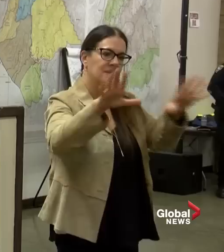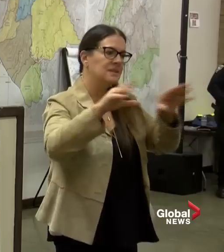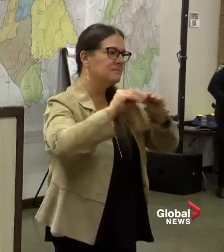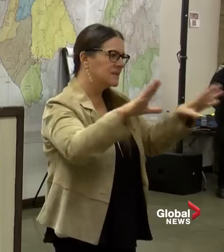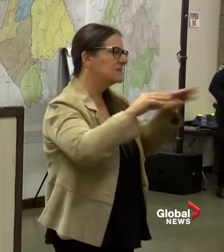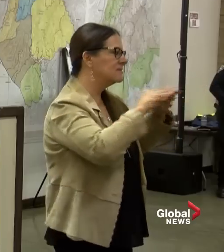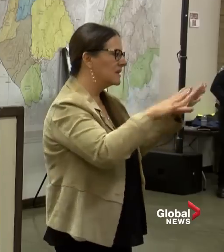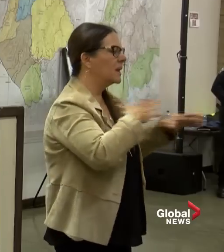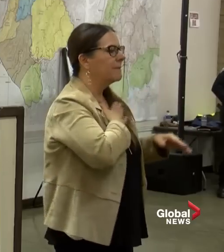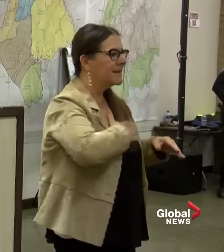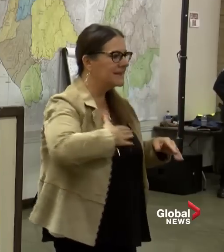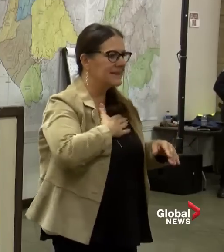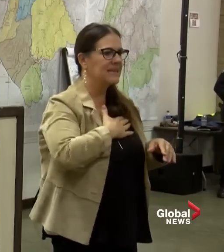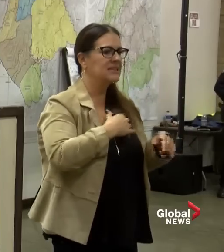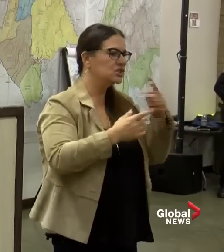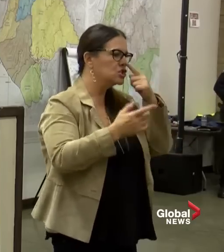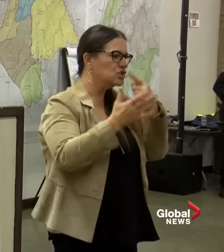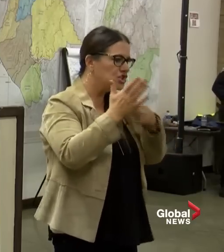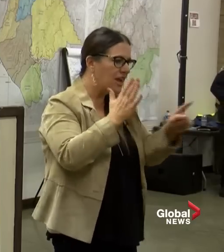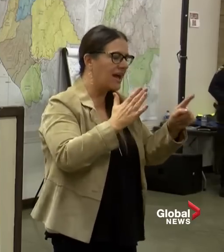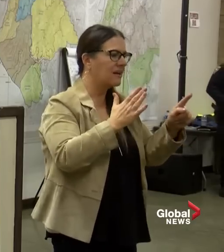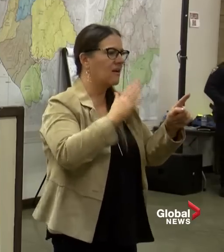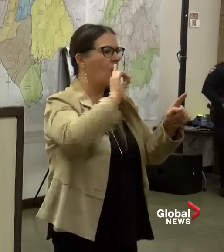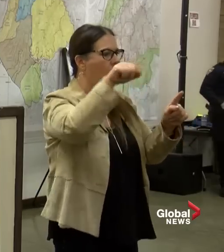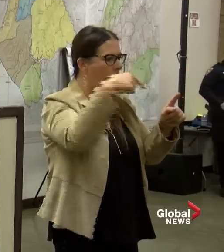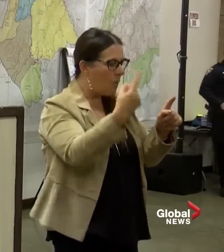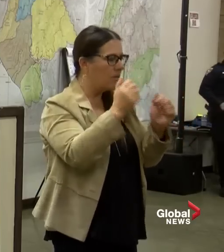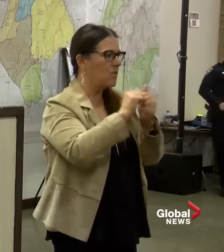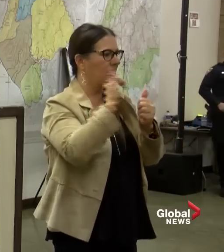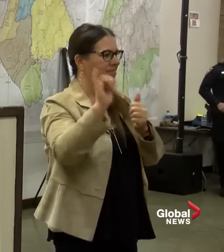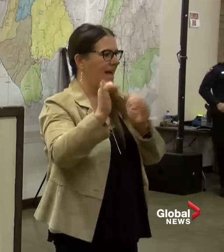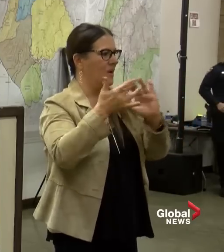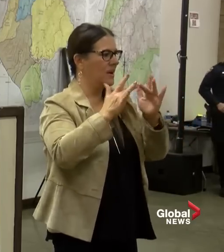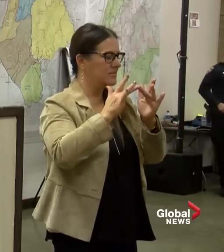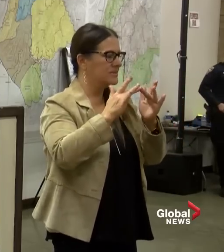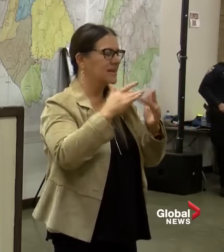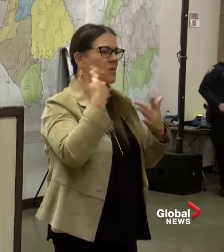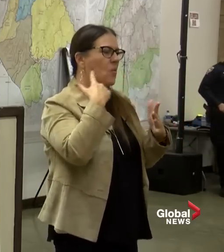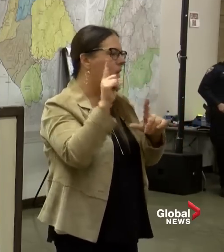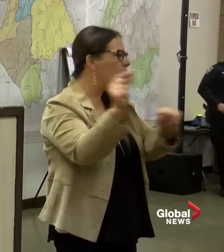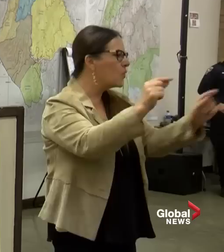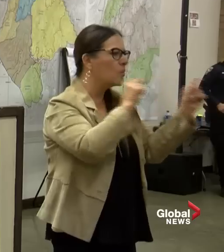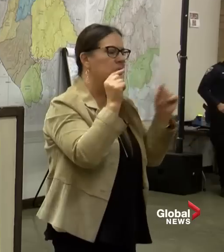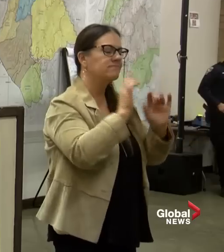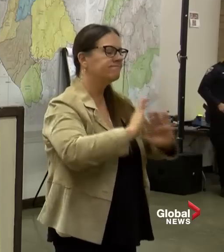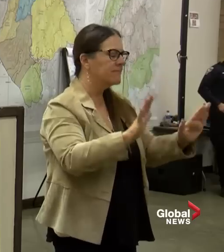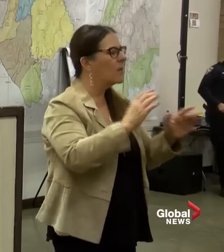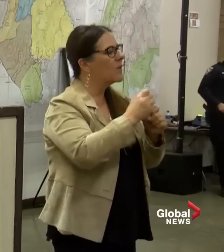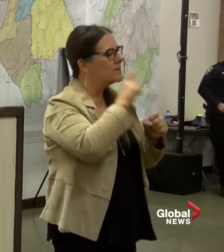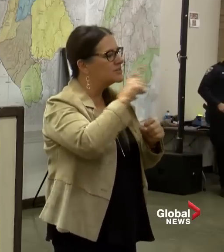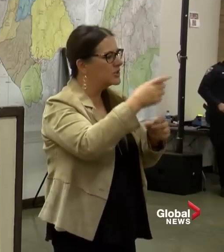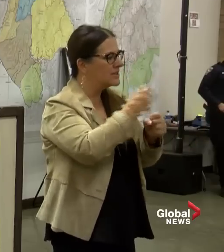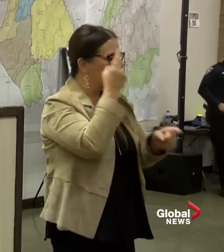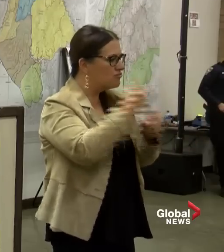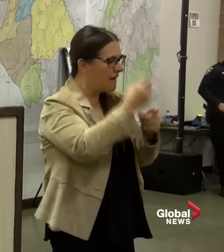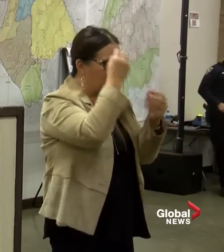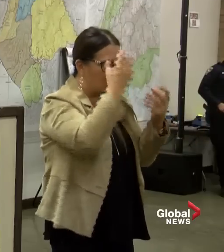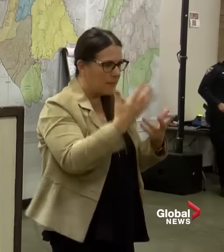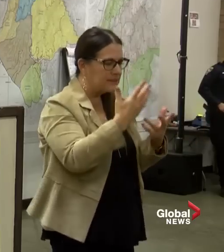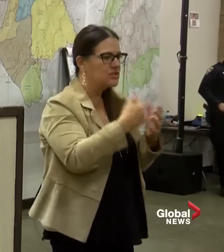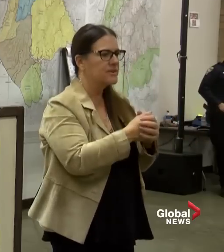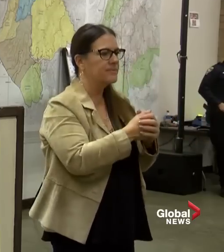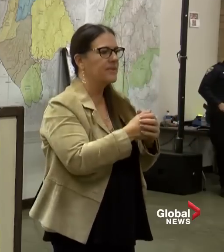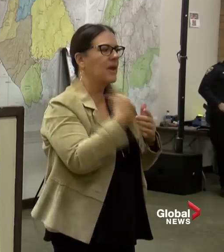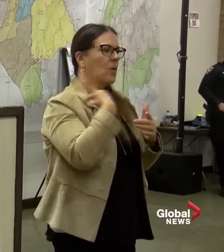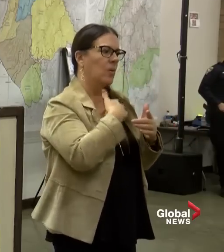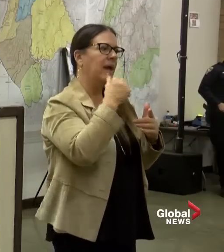these sources only, because there's also a lot of rumors going around. You want to make sure that you get the right information. And we are getting